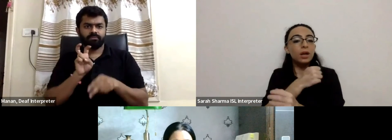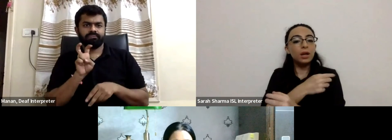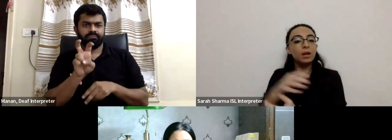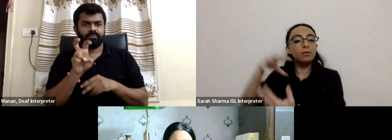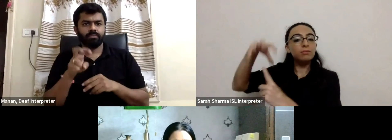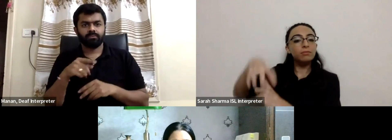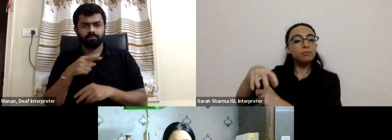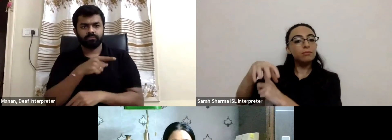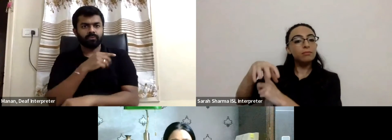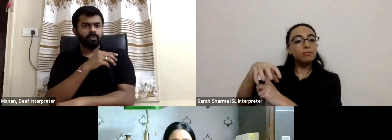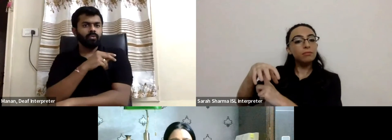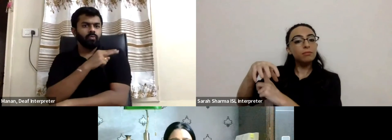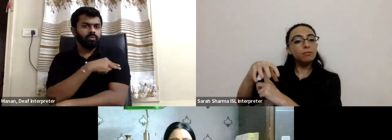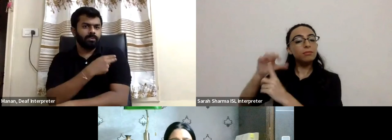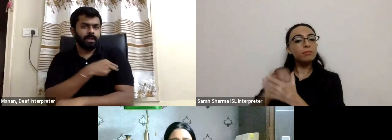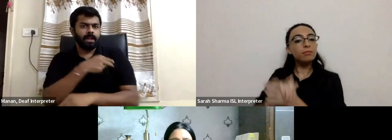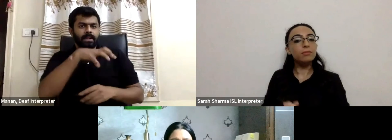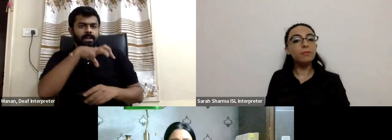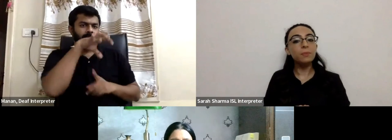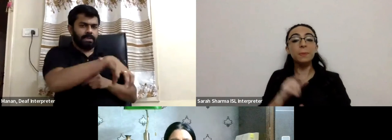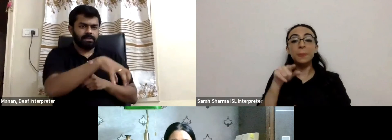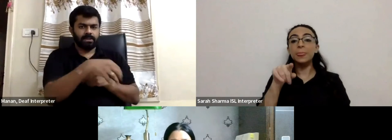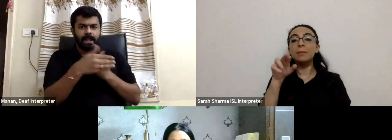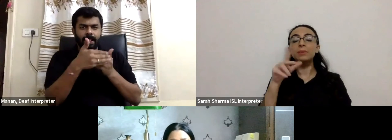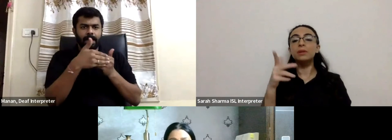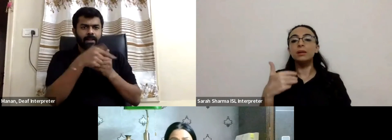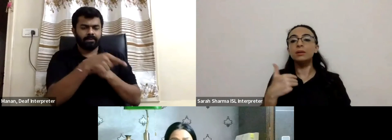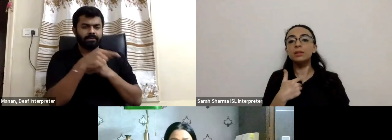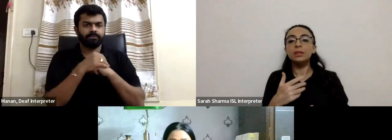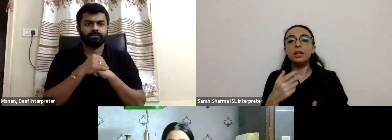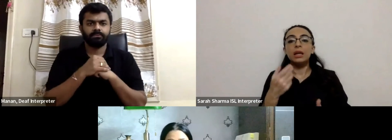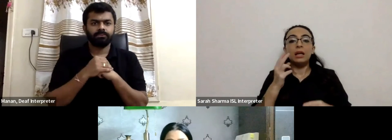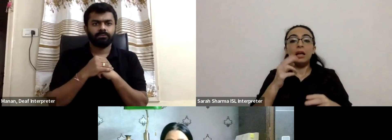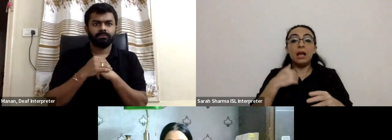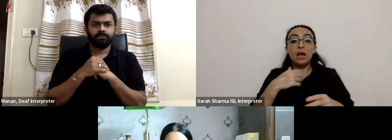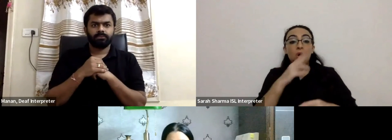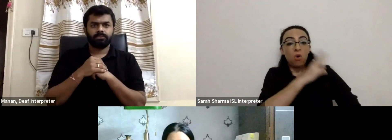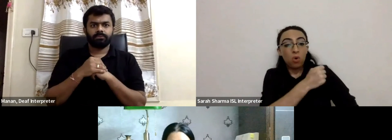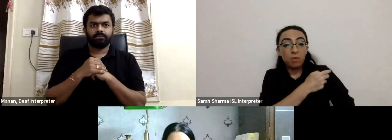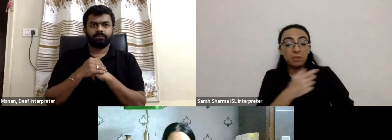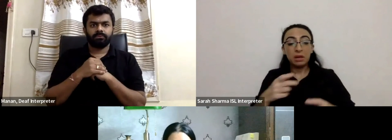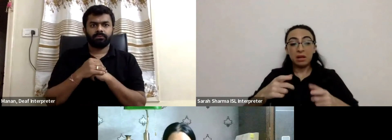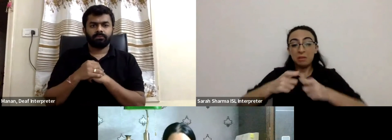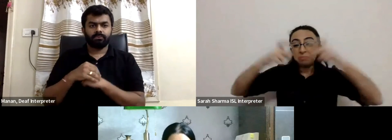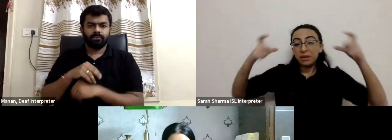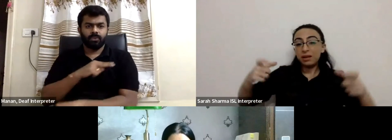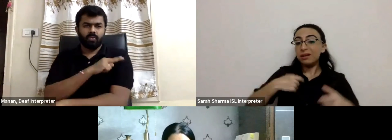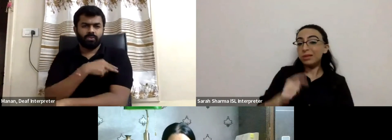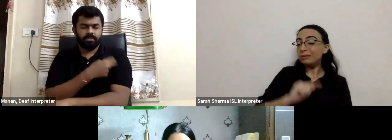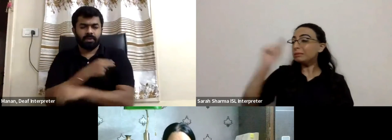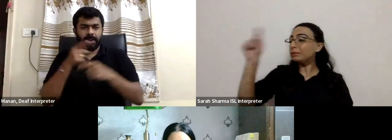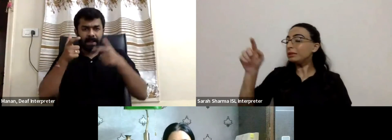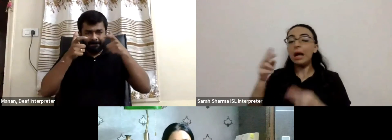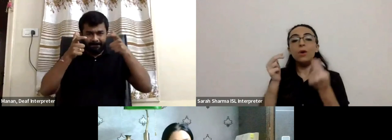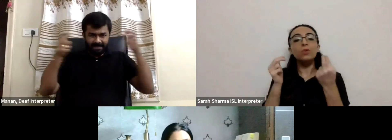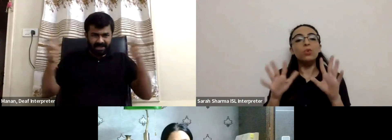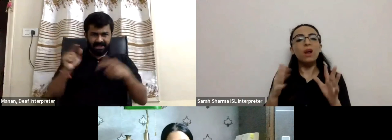moot point is that you don't have to look for some very high-end solution for some very basic